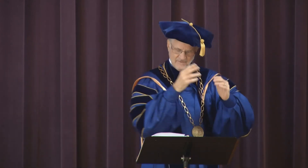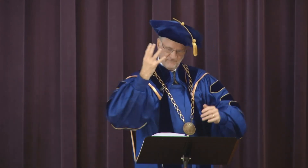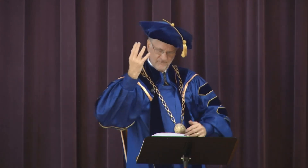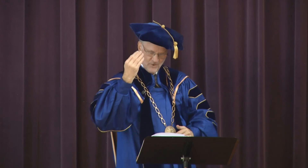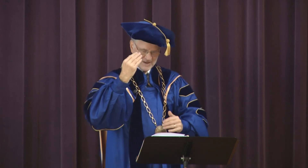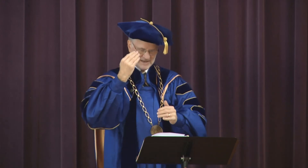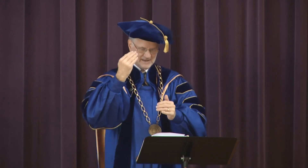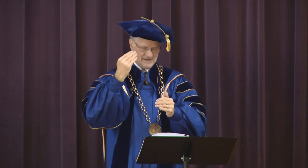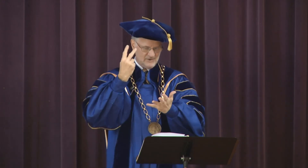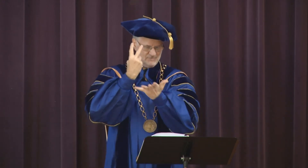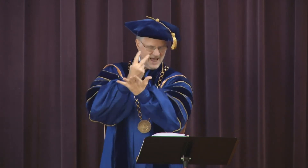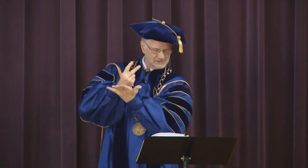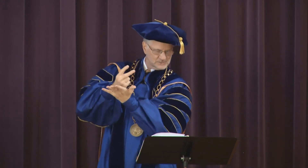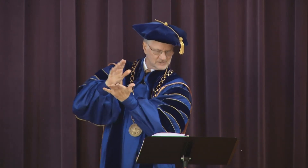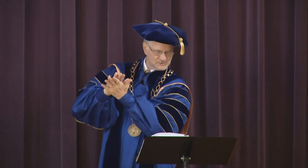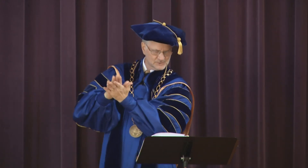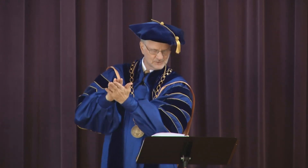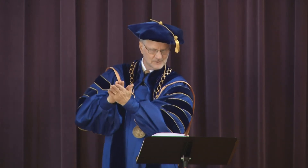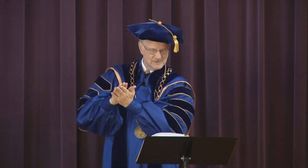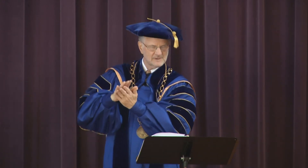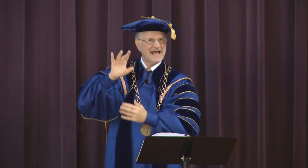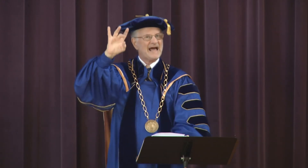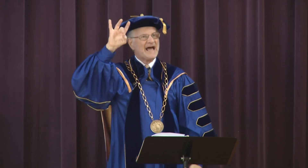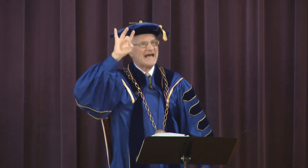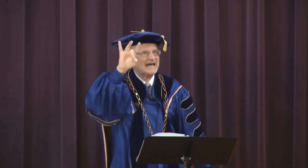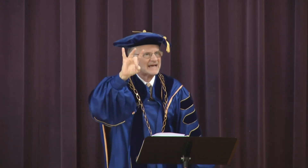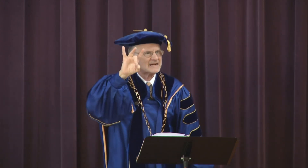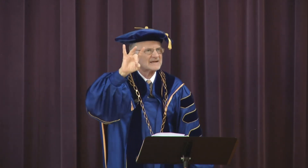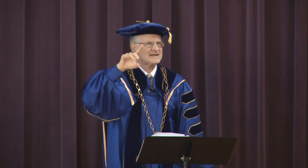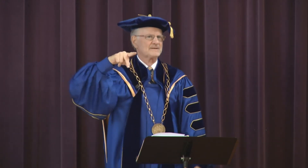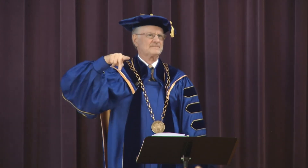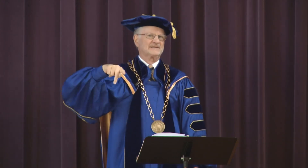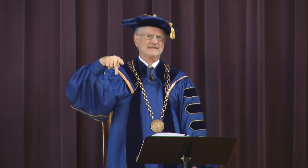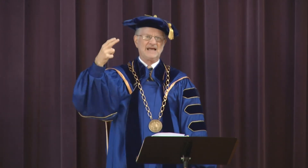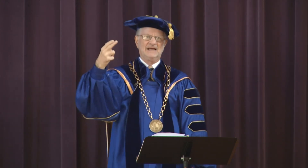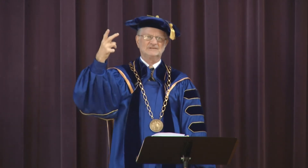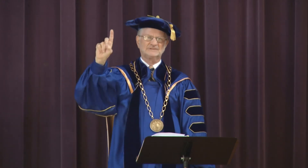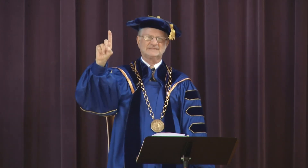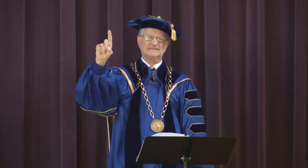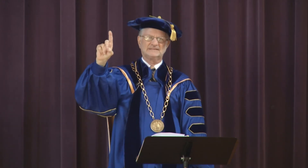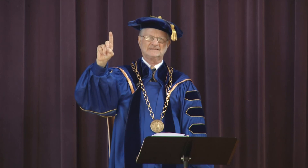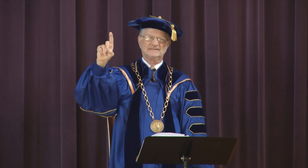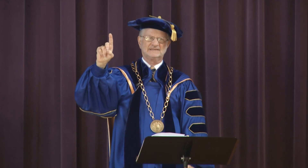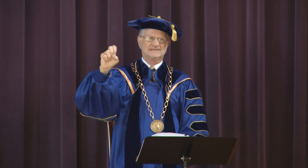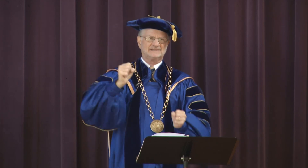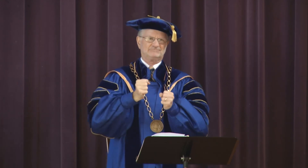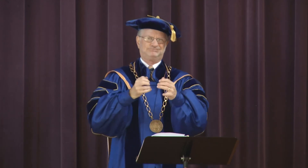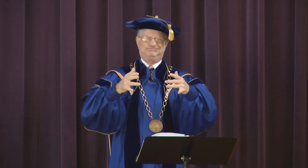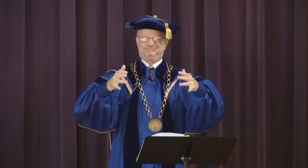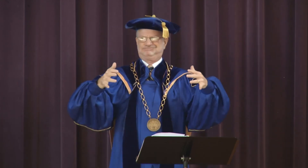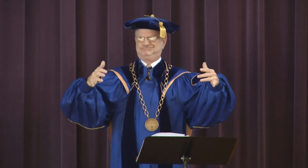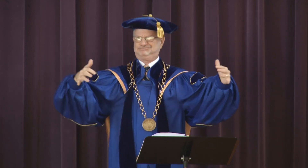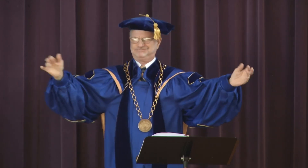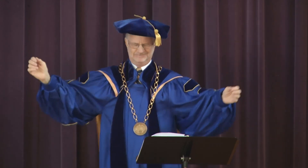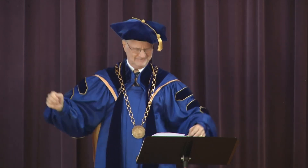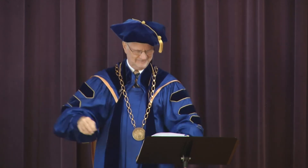majors, 40 graduate school majors, and 8 doctoral programs. So once again,